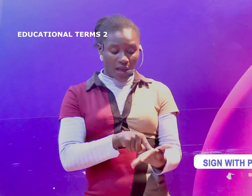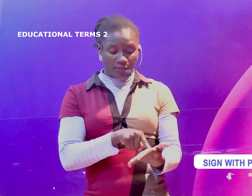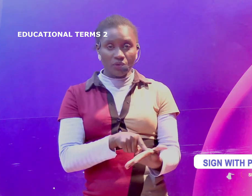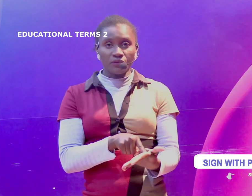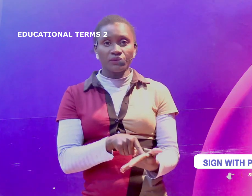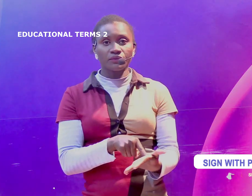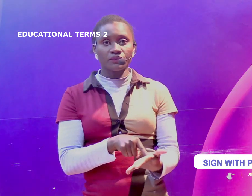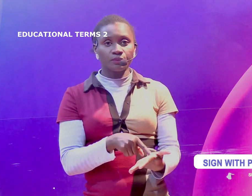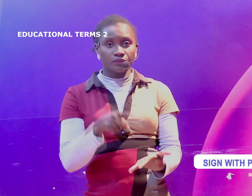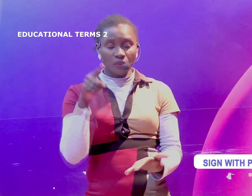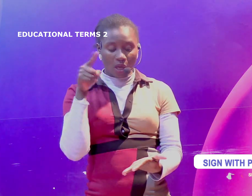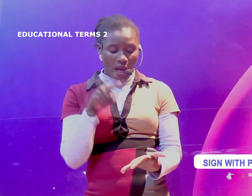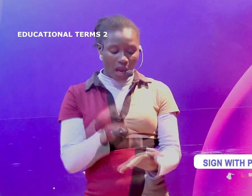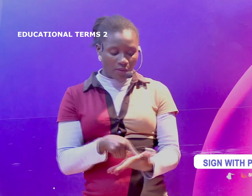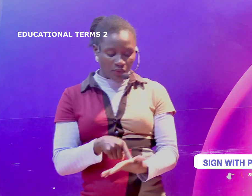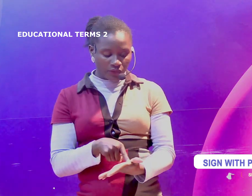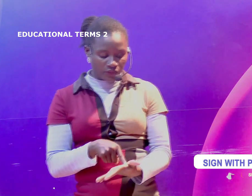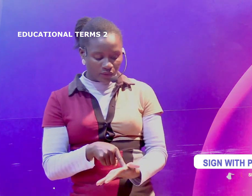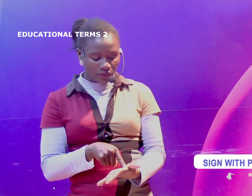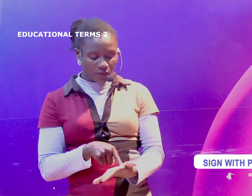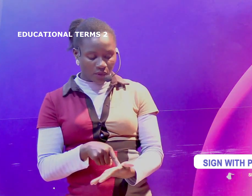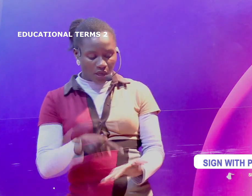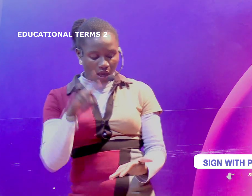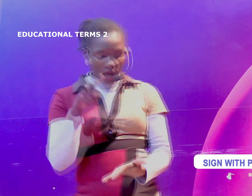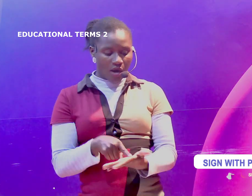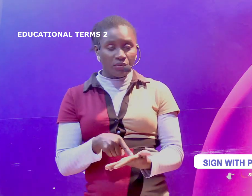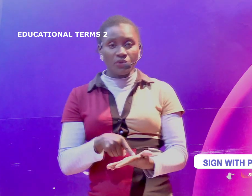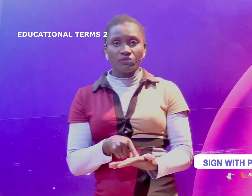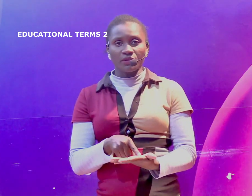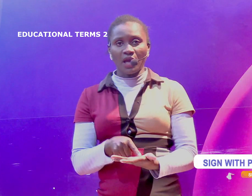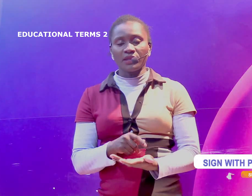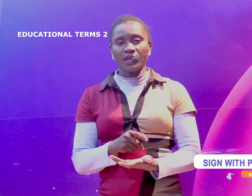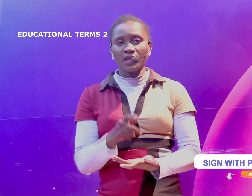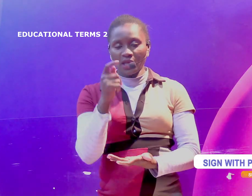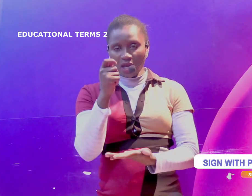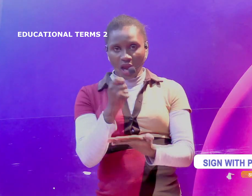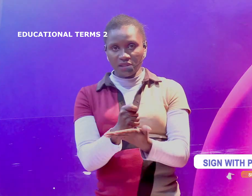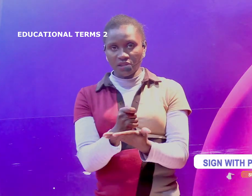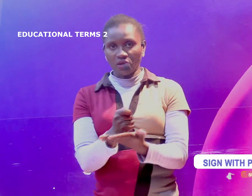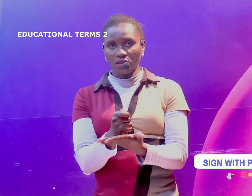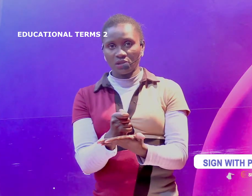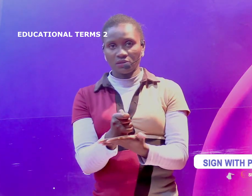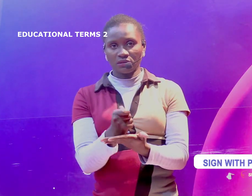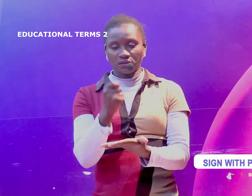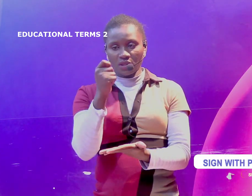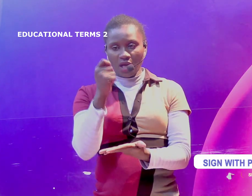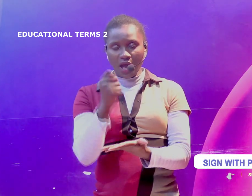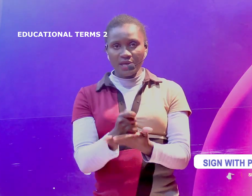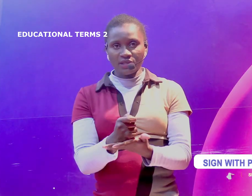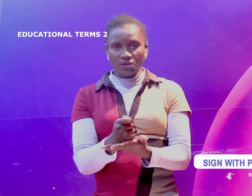approve, approve, approve. And then article, article,